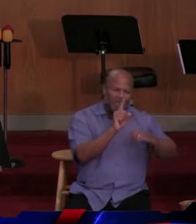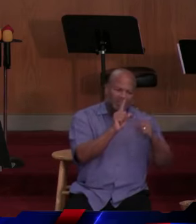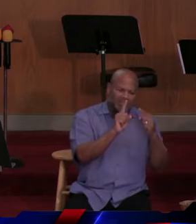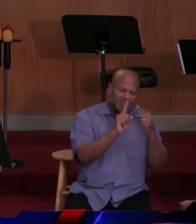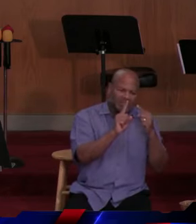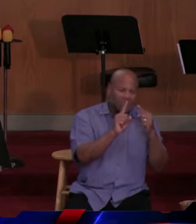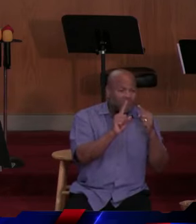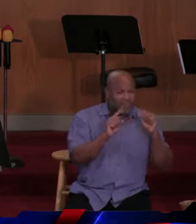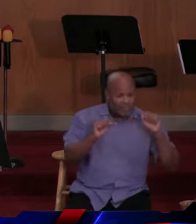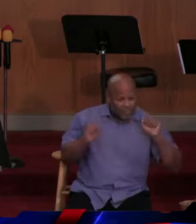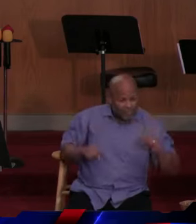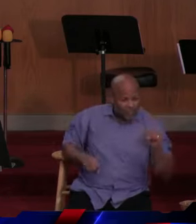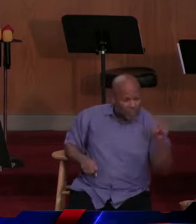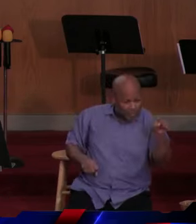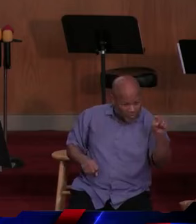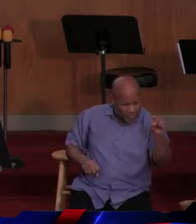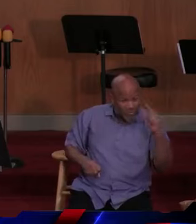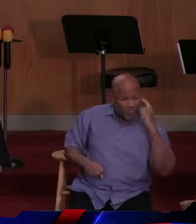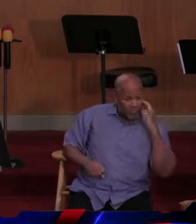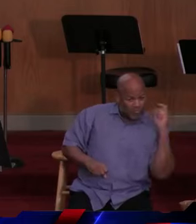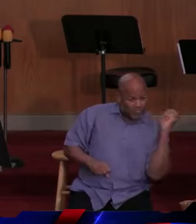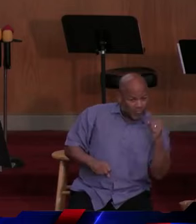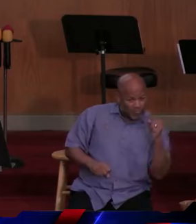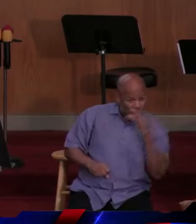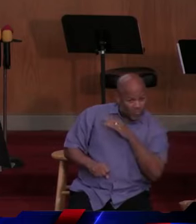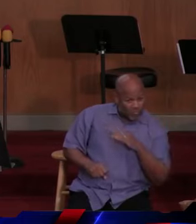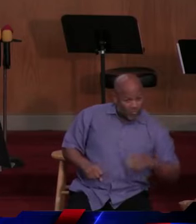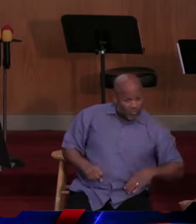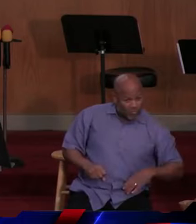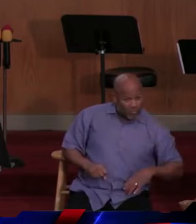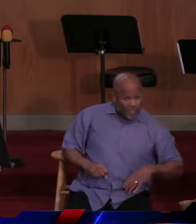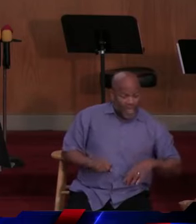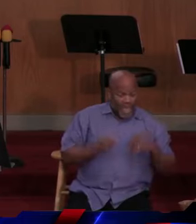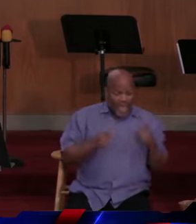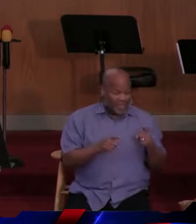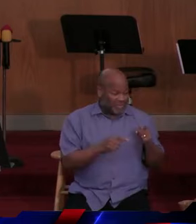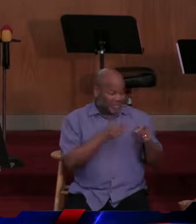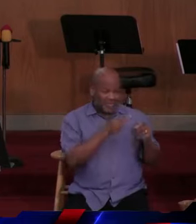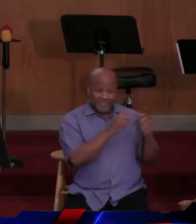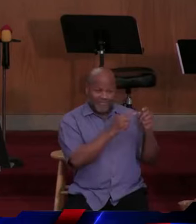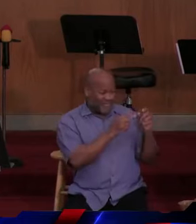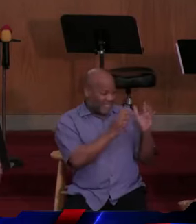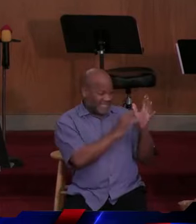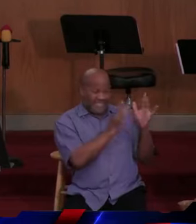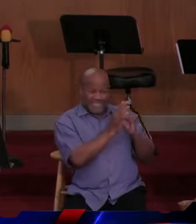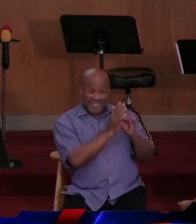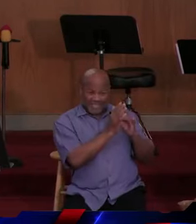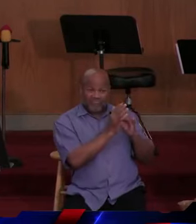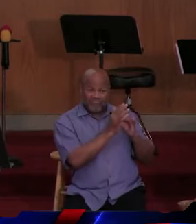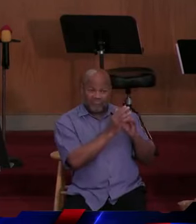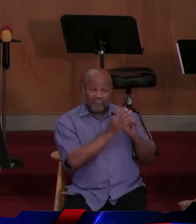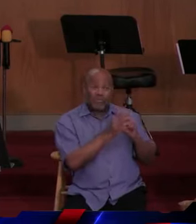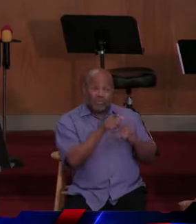Could you recognize Christ if he, scripture says he attached himself, if Jesus ran up on you,